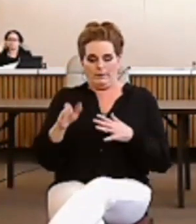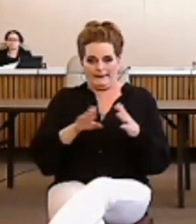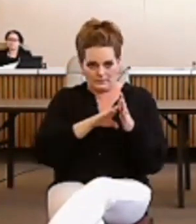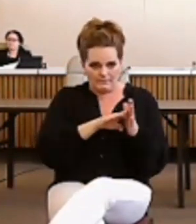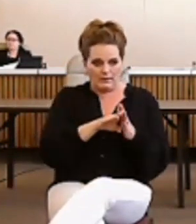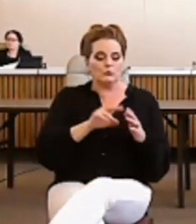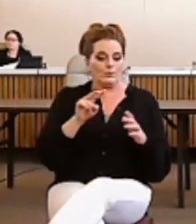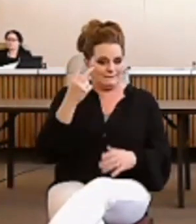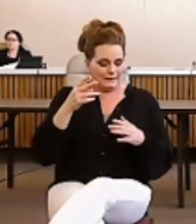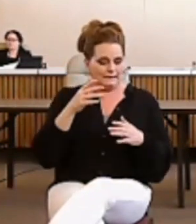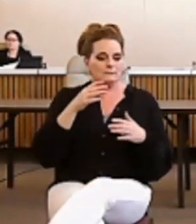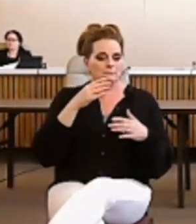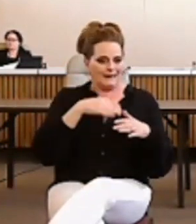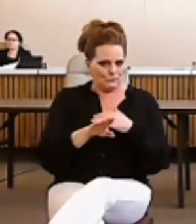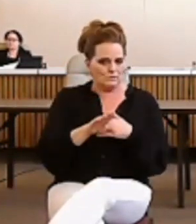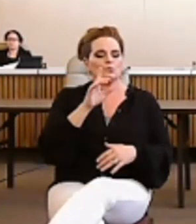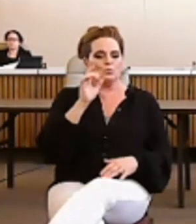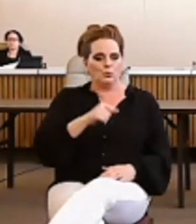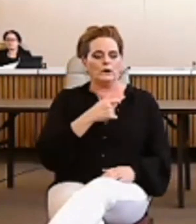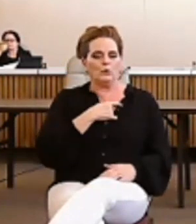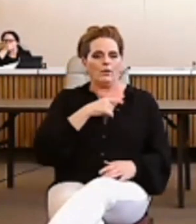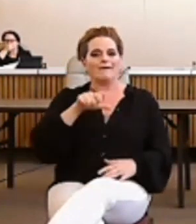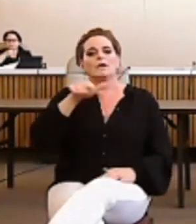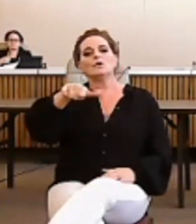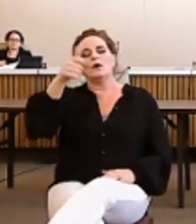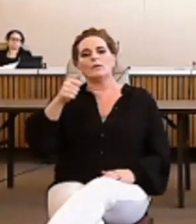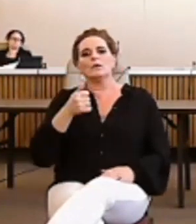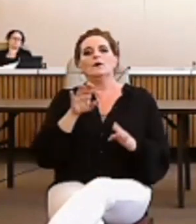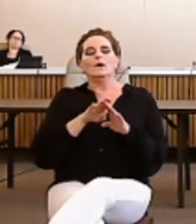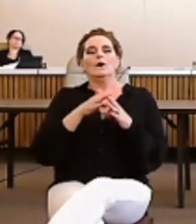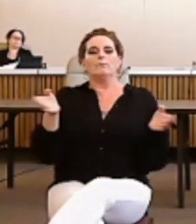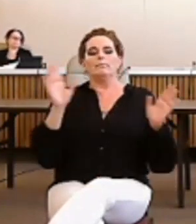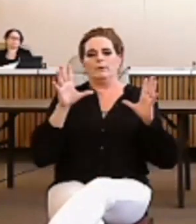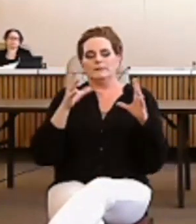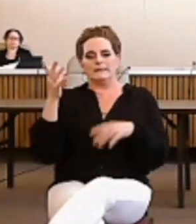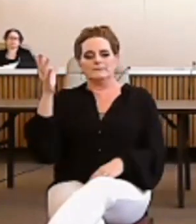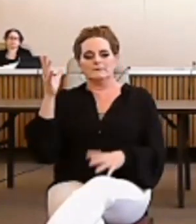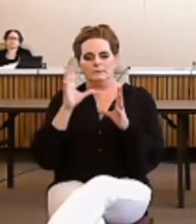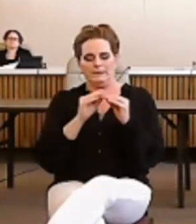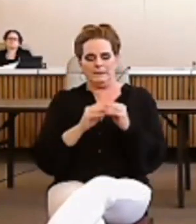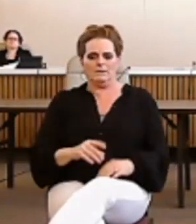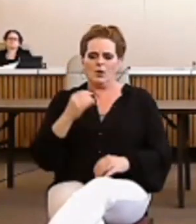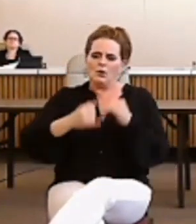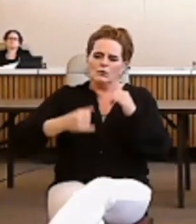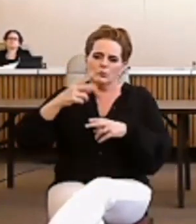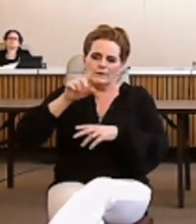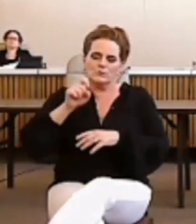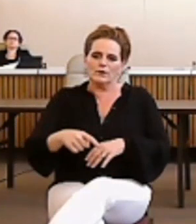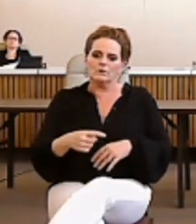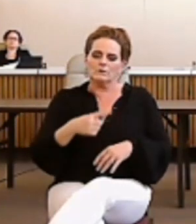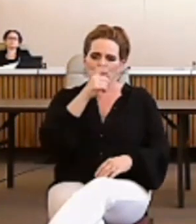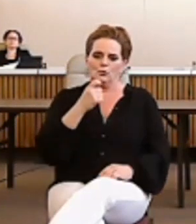entrance, we would reopen the public hearing. Thank you for that clarification. Last question, I believe. What does